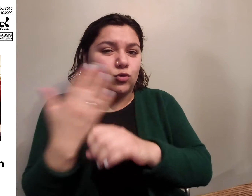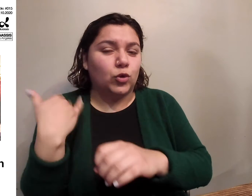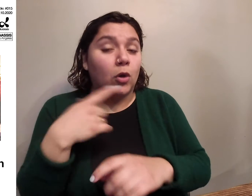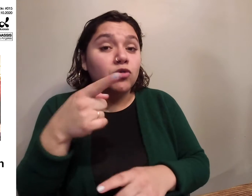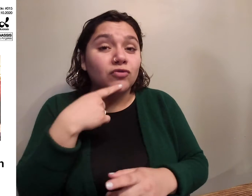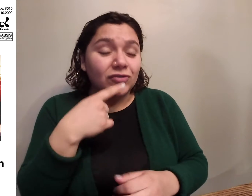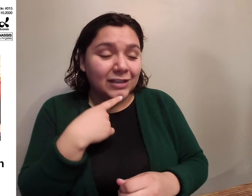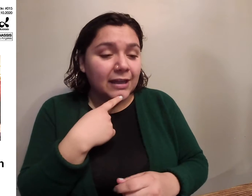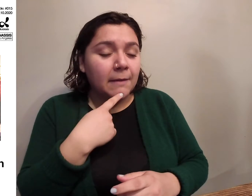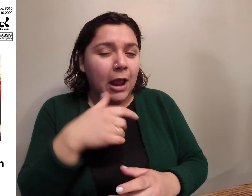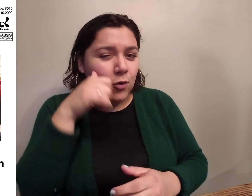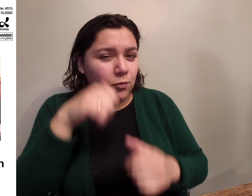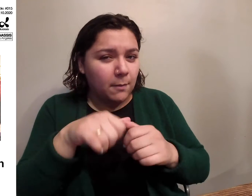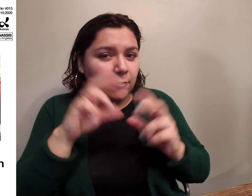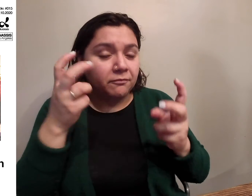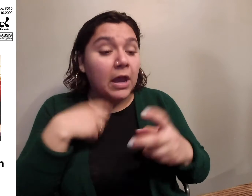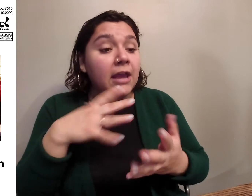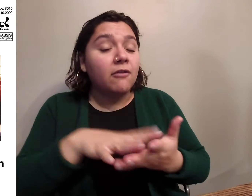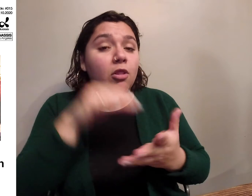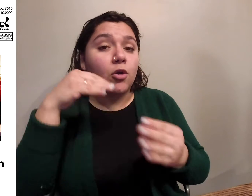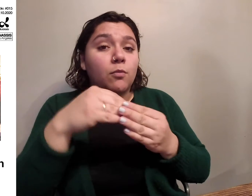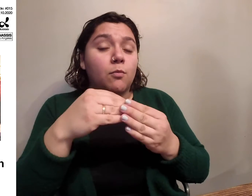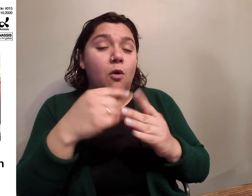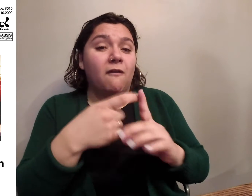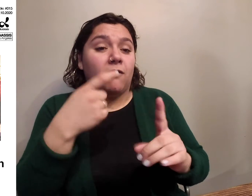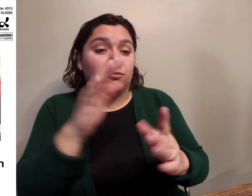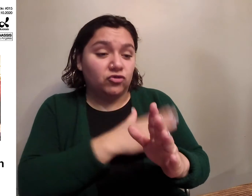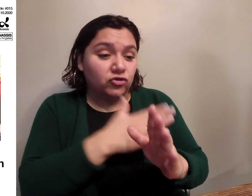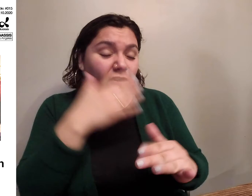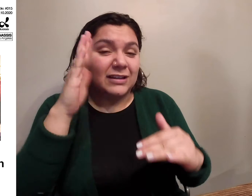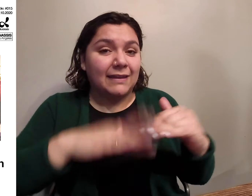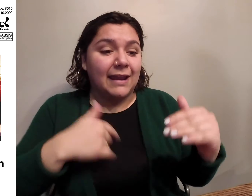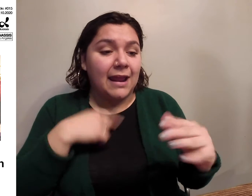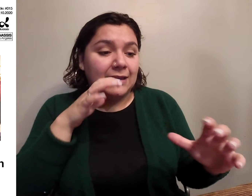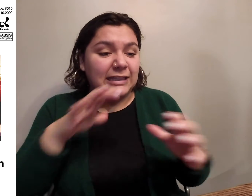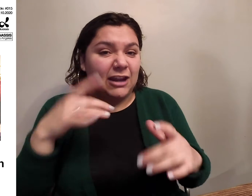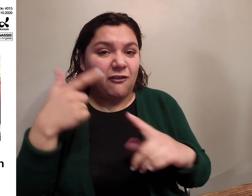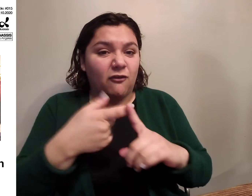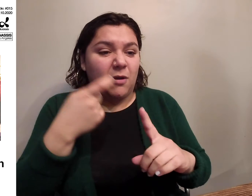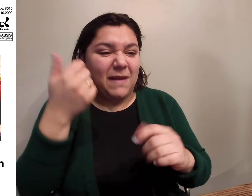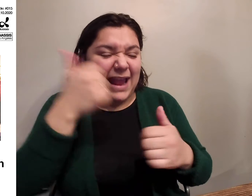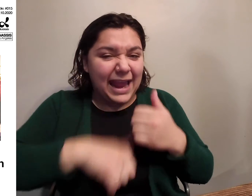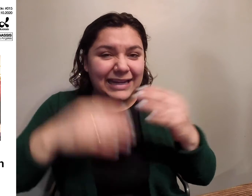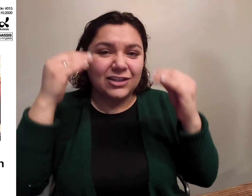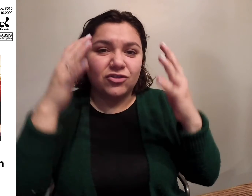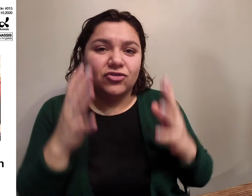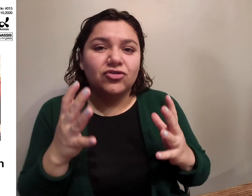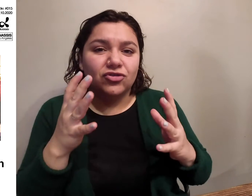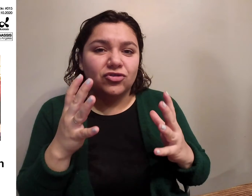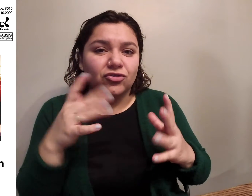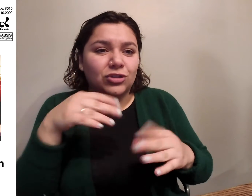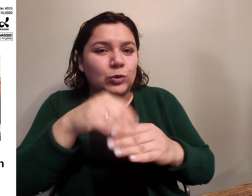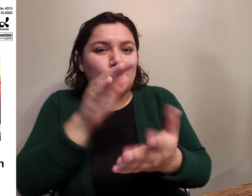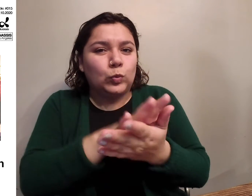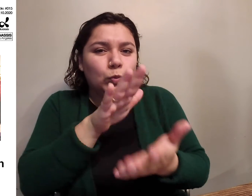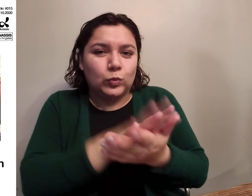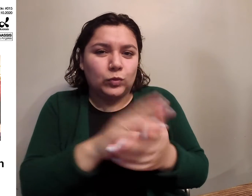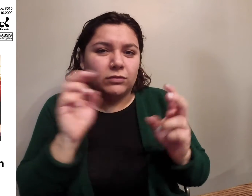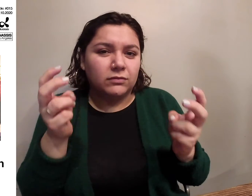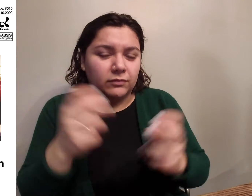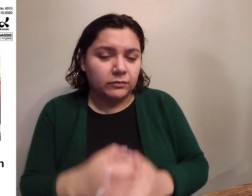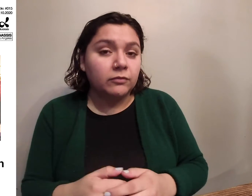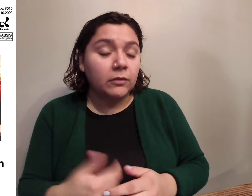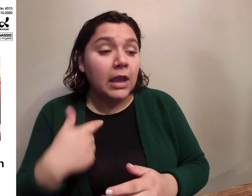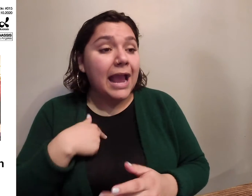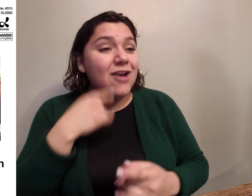remember, I have learned more from songs that I ever did from any teacher in school.